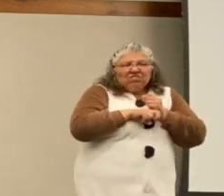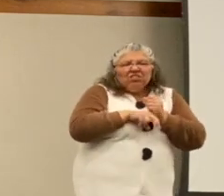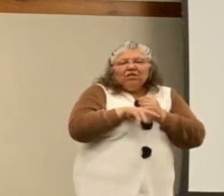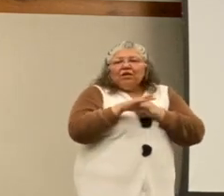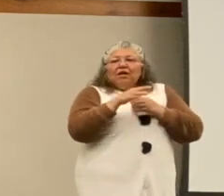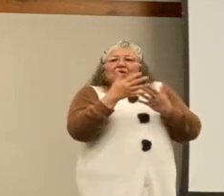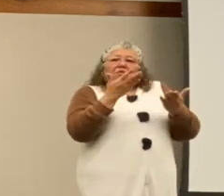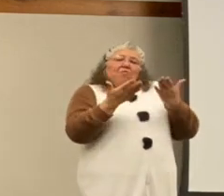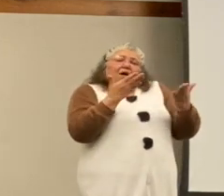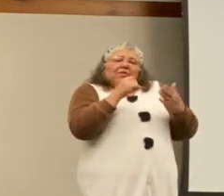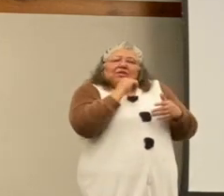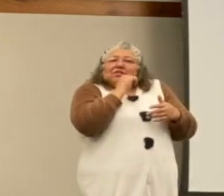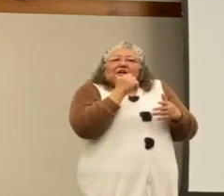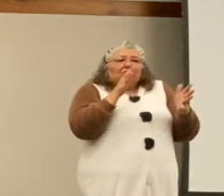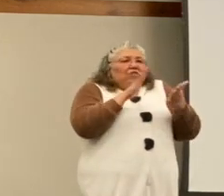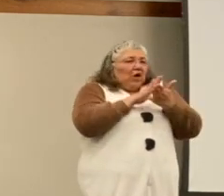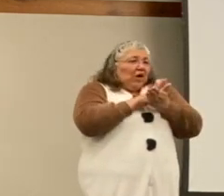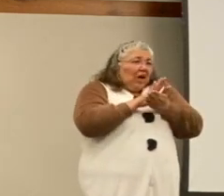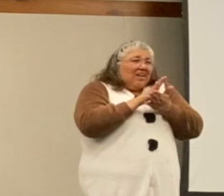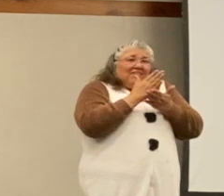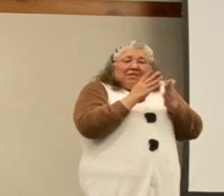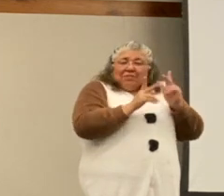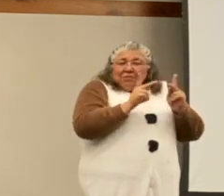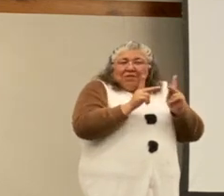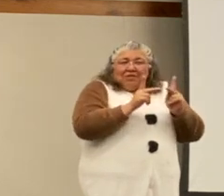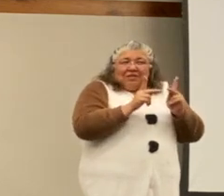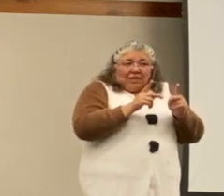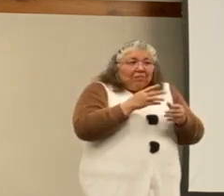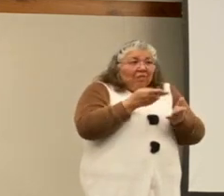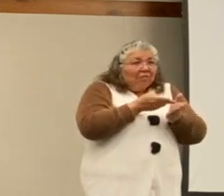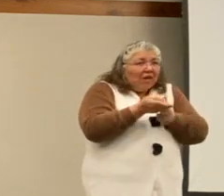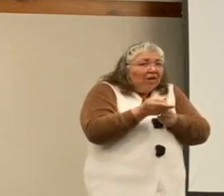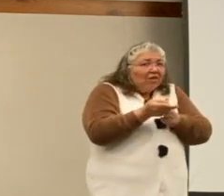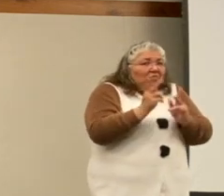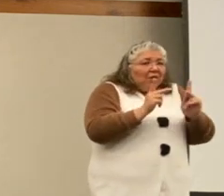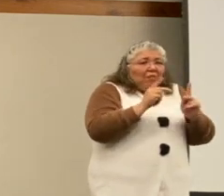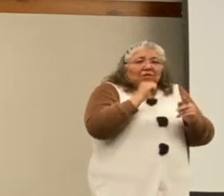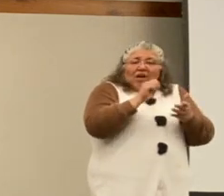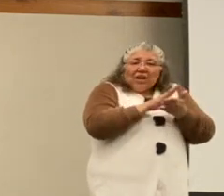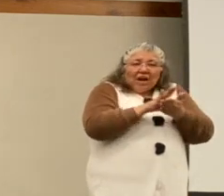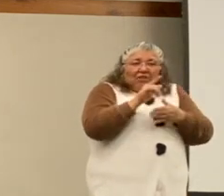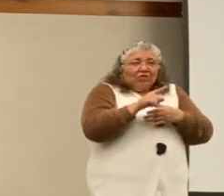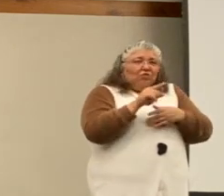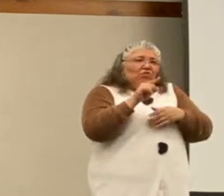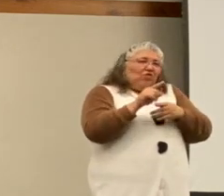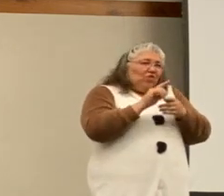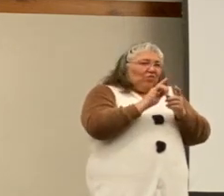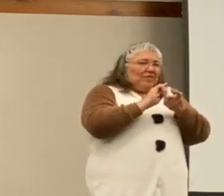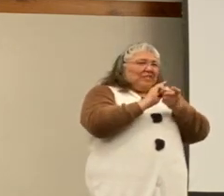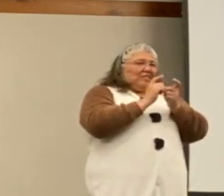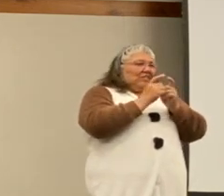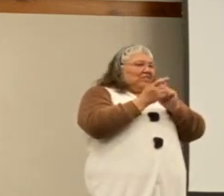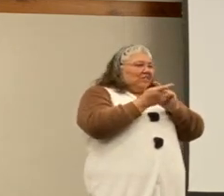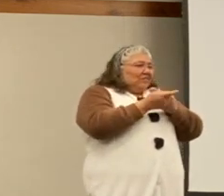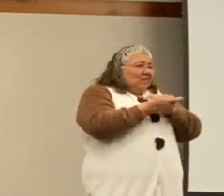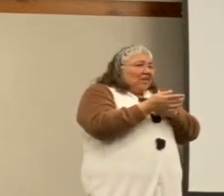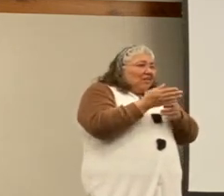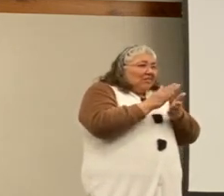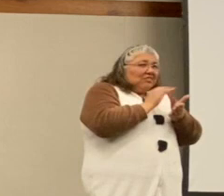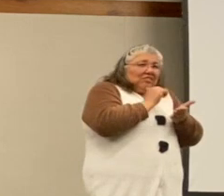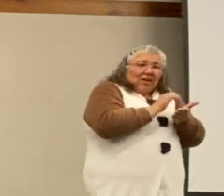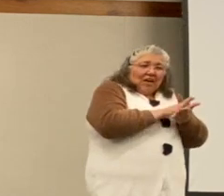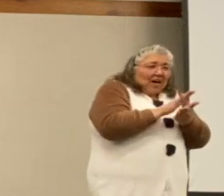He probably wasn't very kind to some people because, let's be honest, when people are not kind to you, you turn out to be not kind to them,